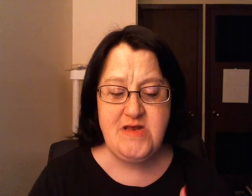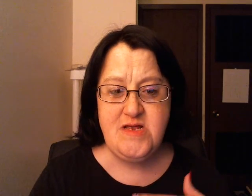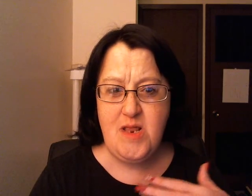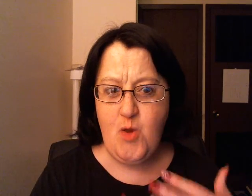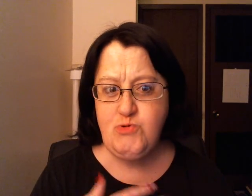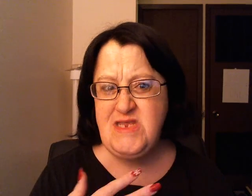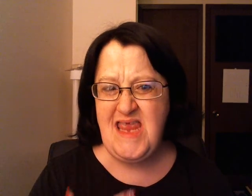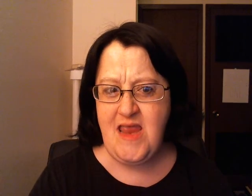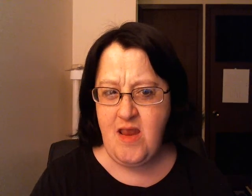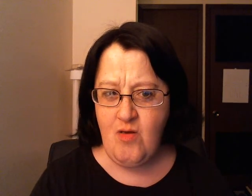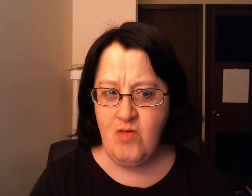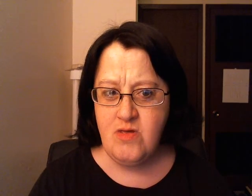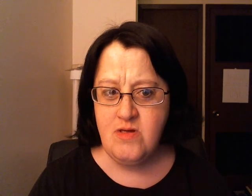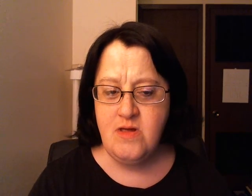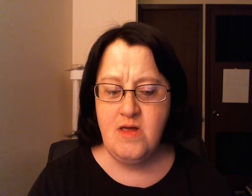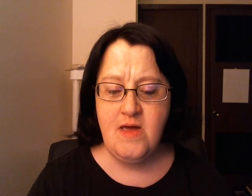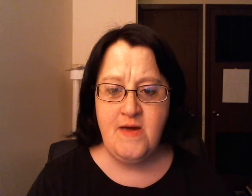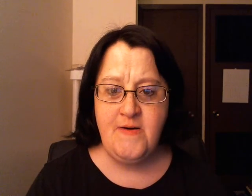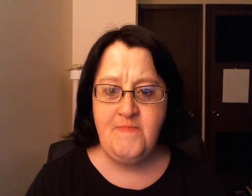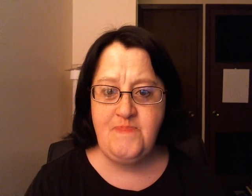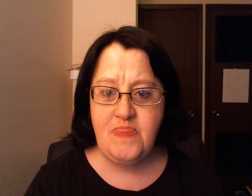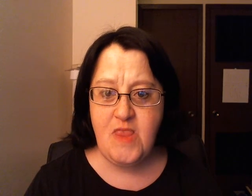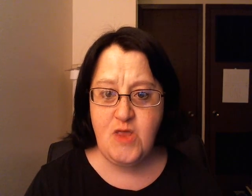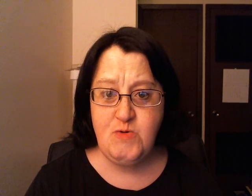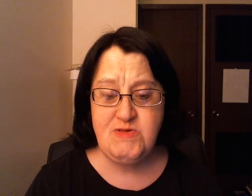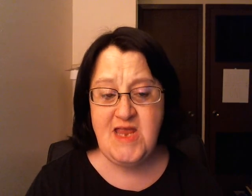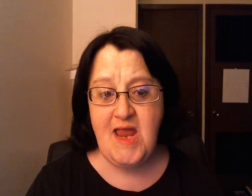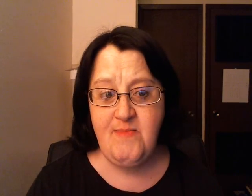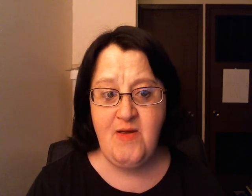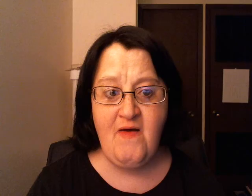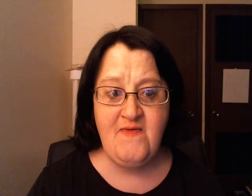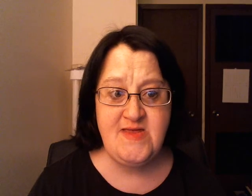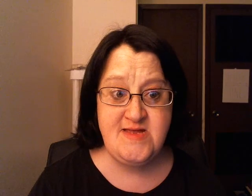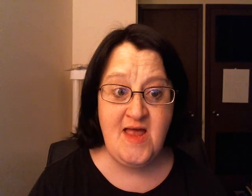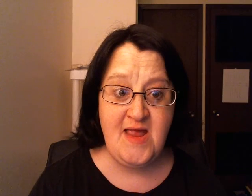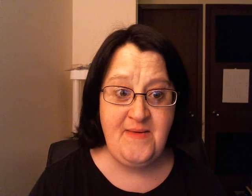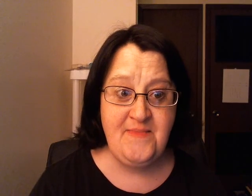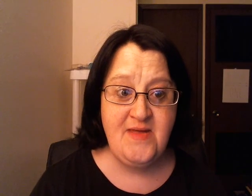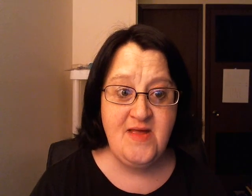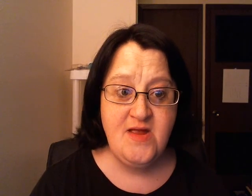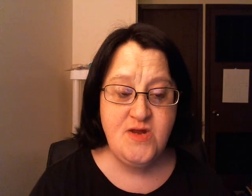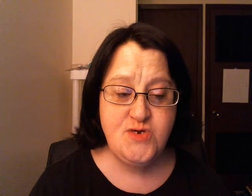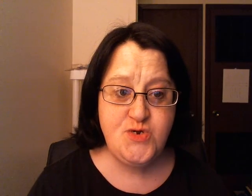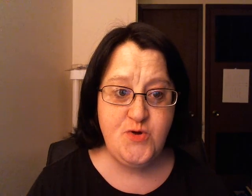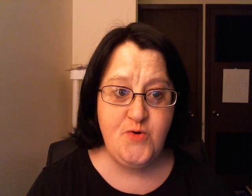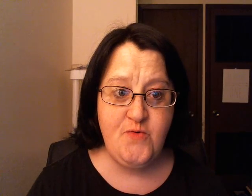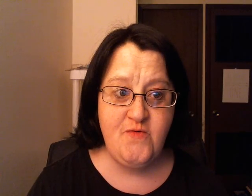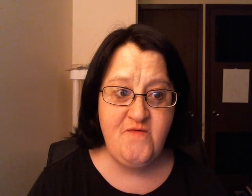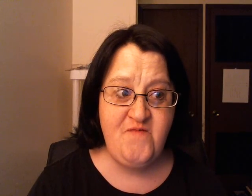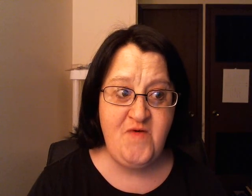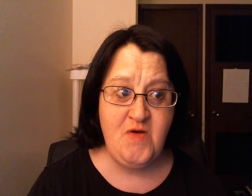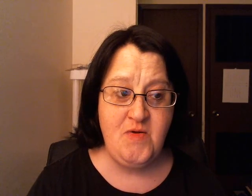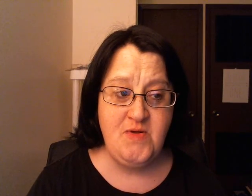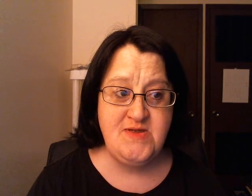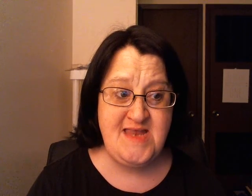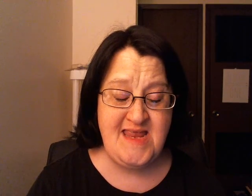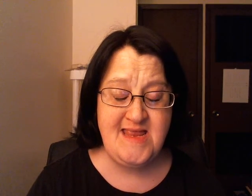slow to heal. Um, so it's taking me all this time to feel decent